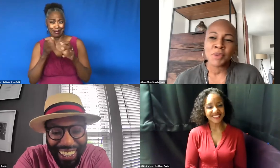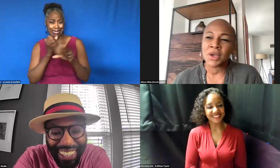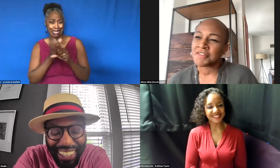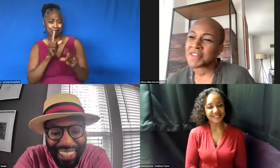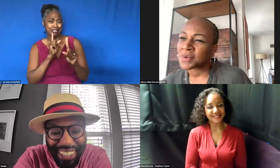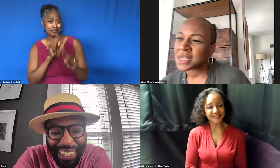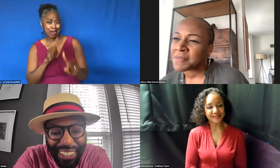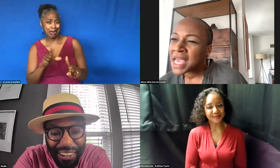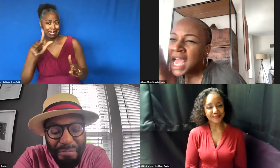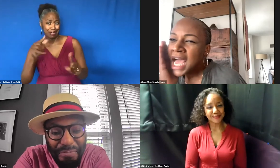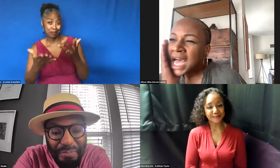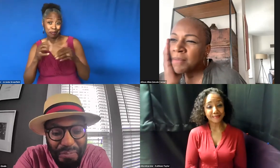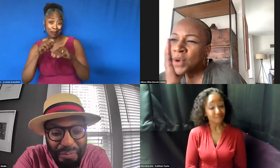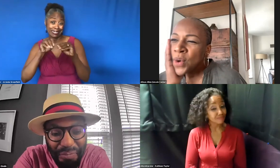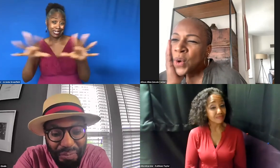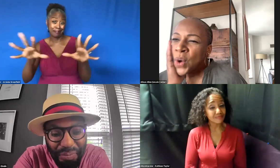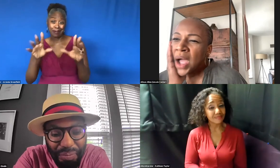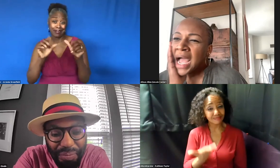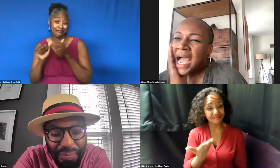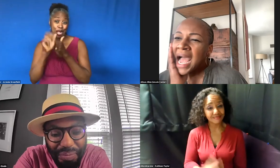send them out as part of a follow-up.